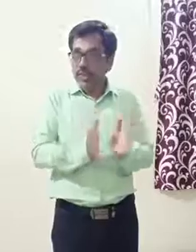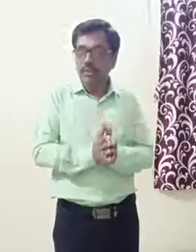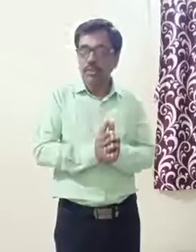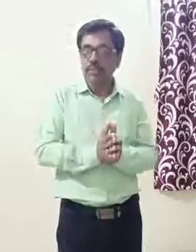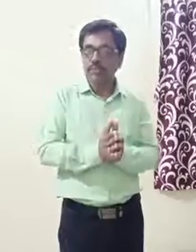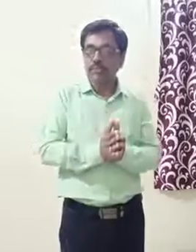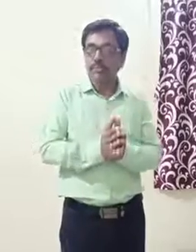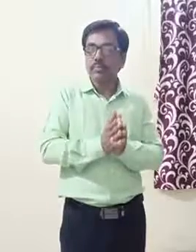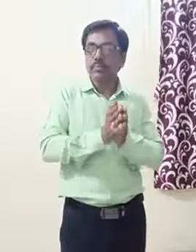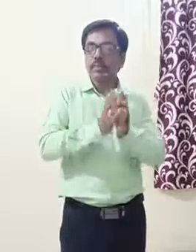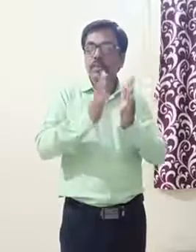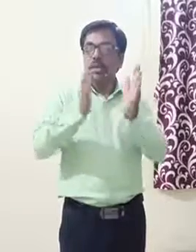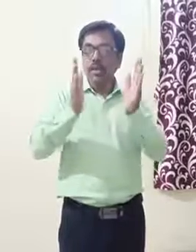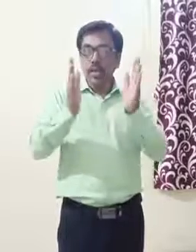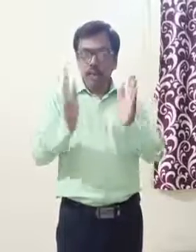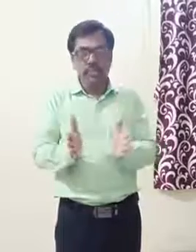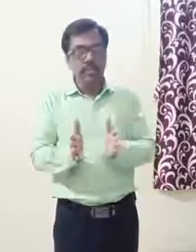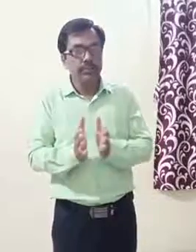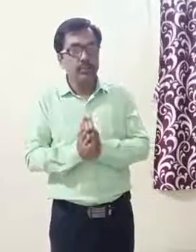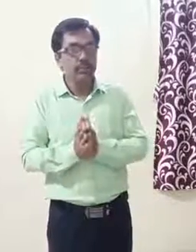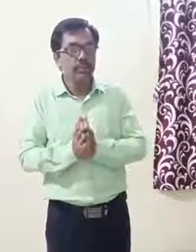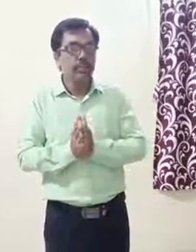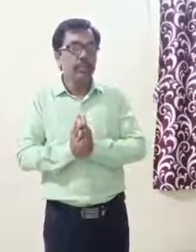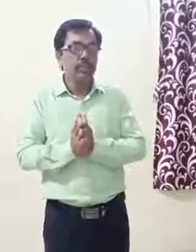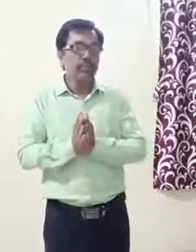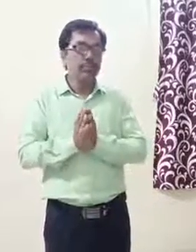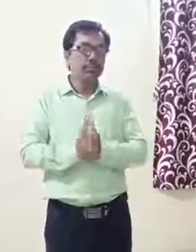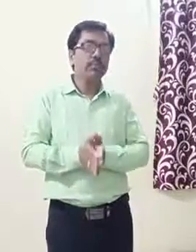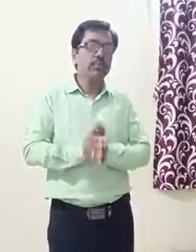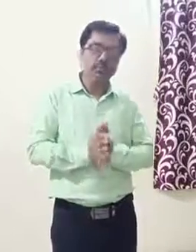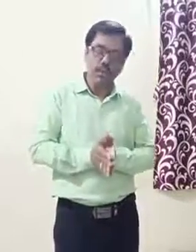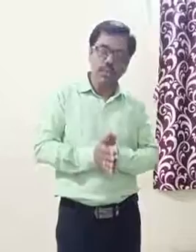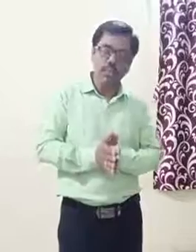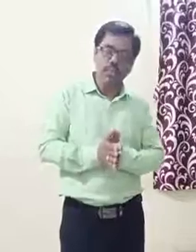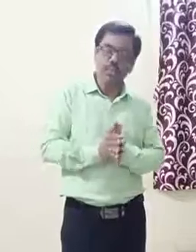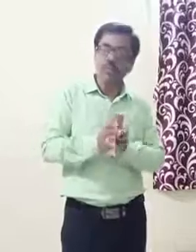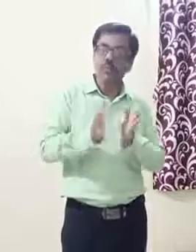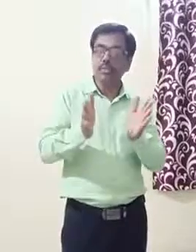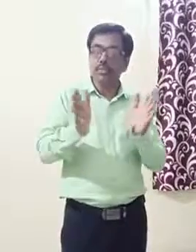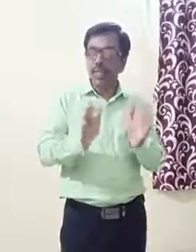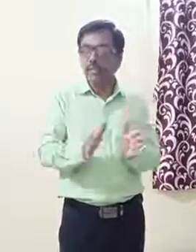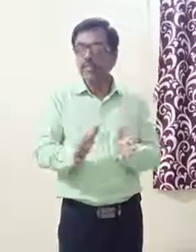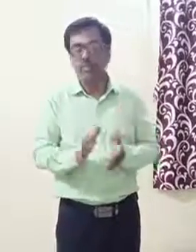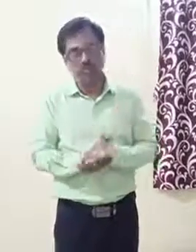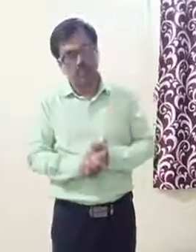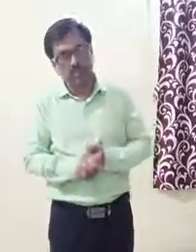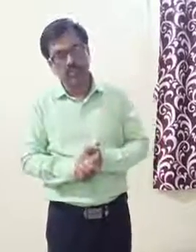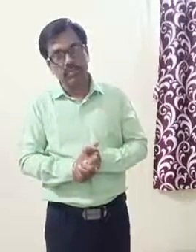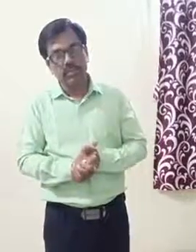way, after the revolution, Napoleon Bonaparte introduced monarchy in the France.